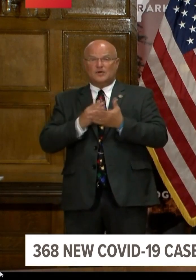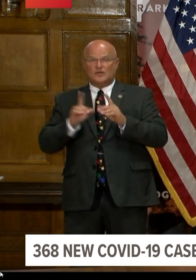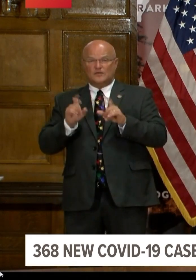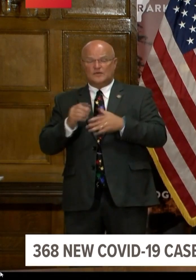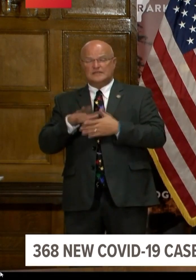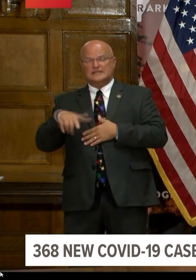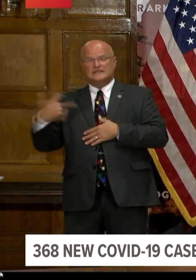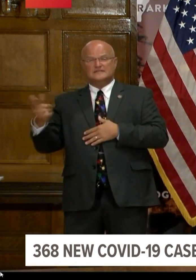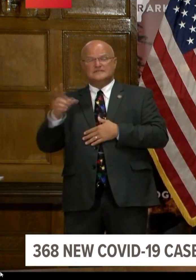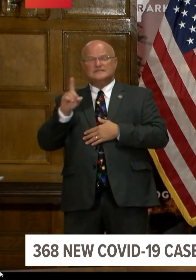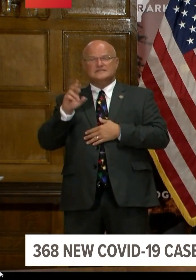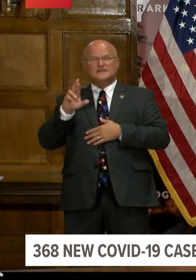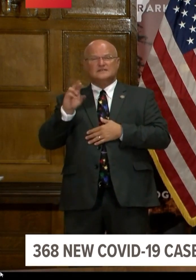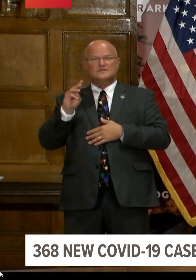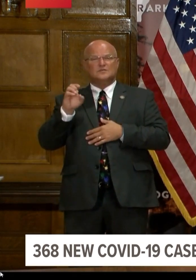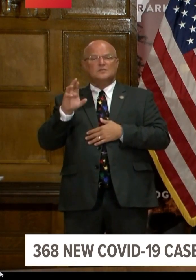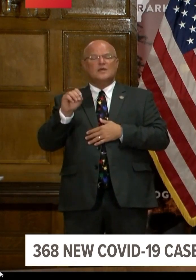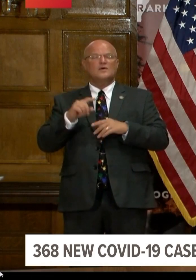to Dr. Romero. But